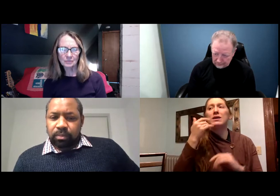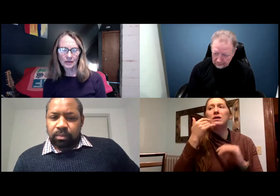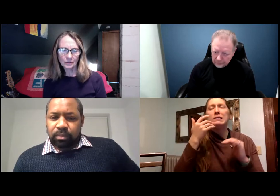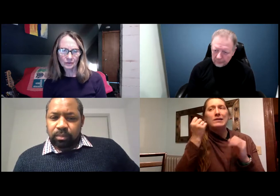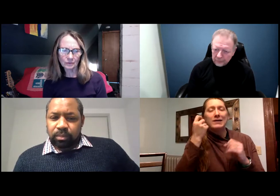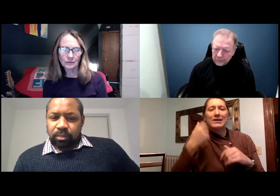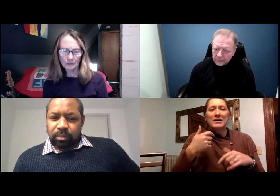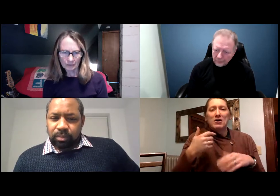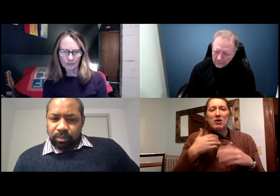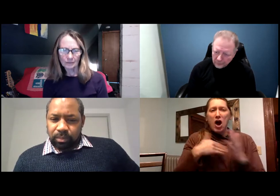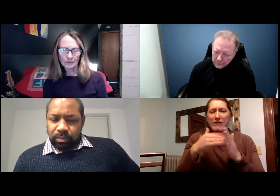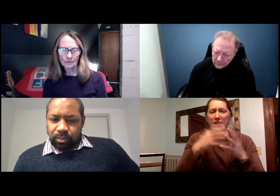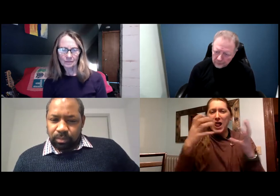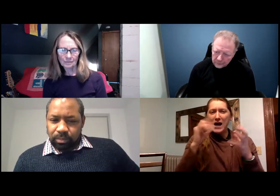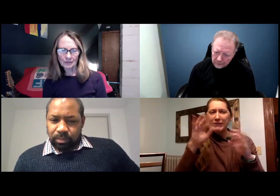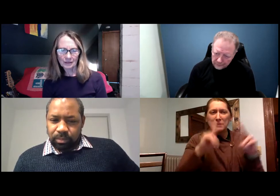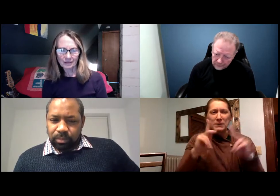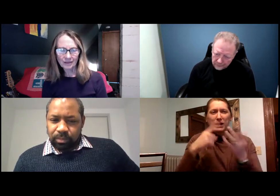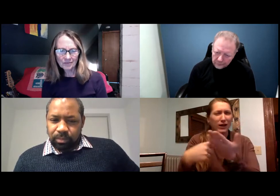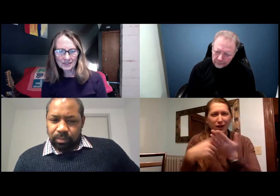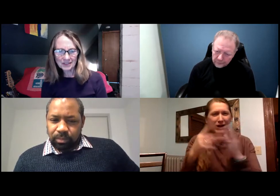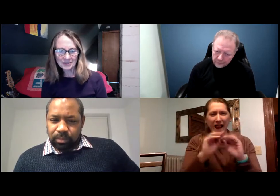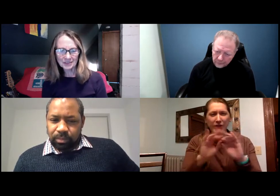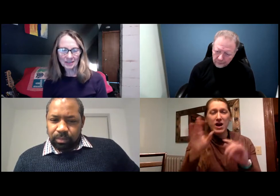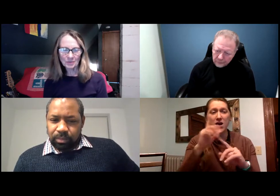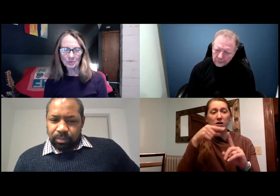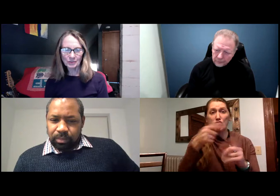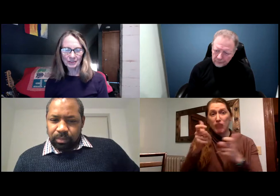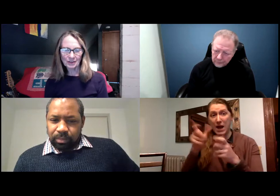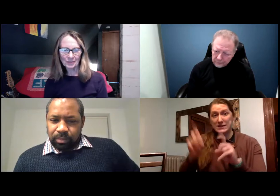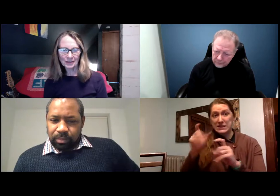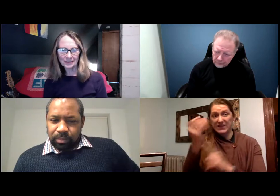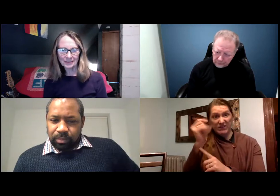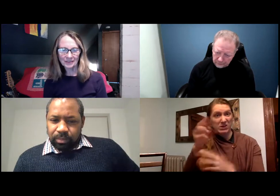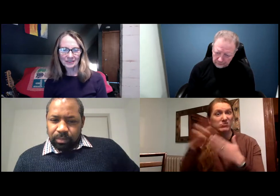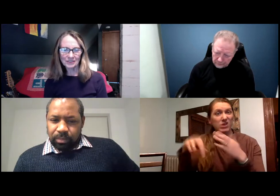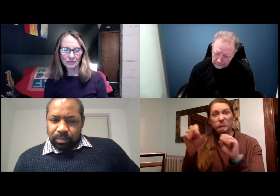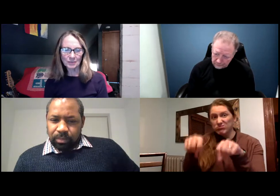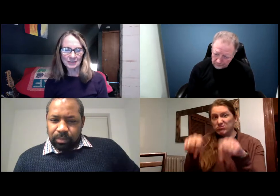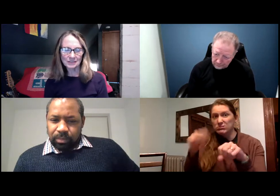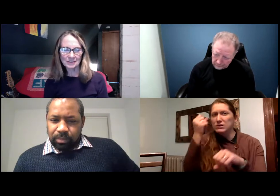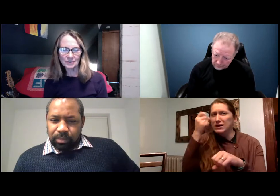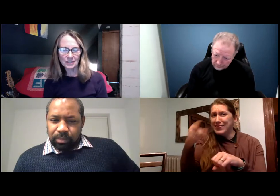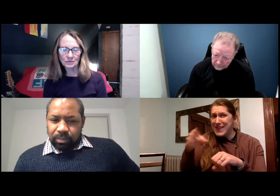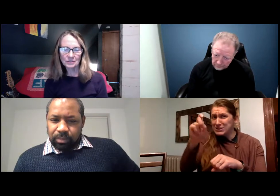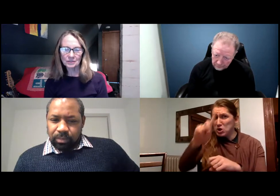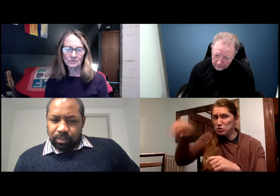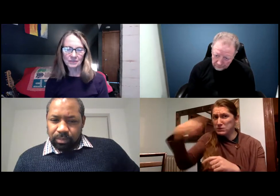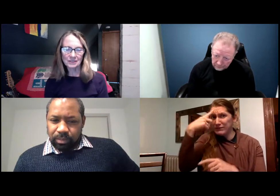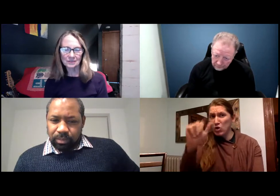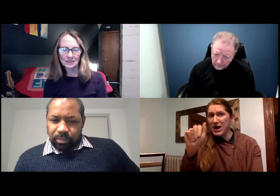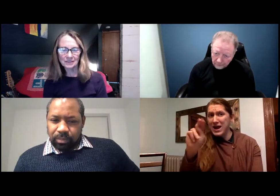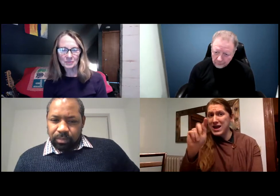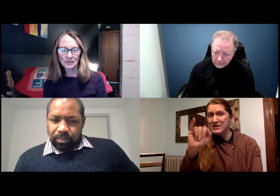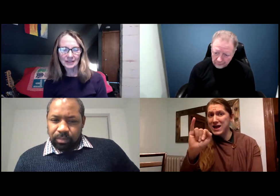the bio thing. Oftentimes, a lot of people will talk about these rapid testing, you get your results in